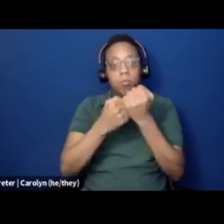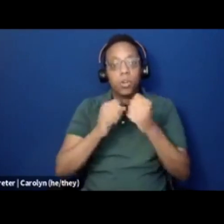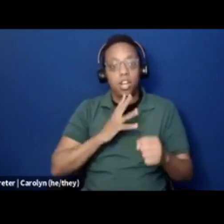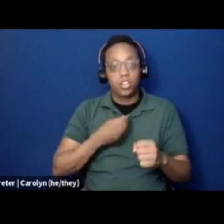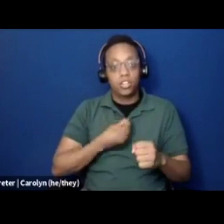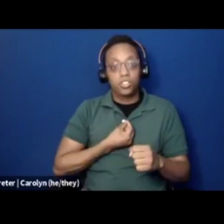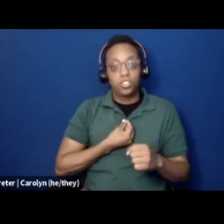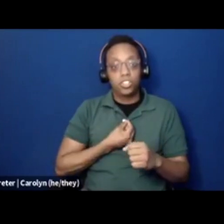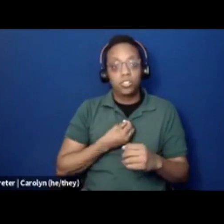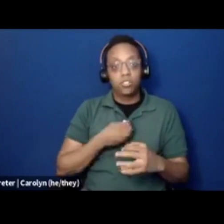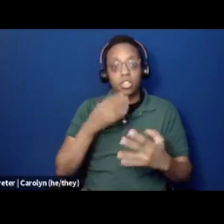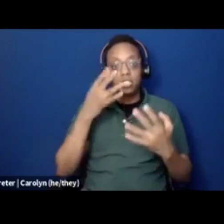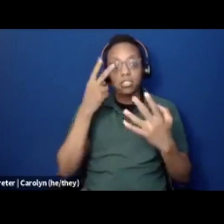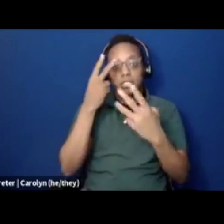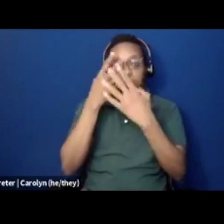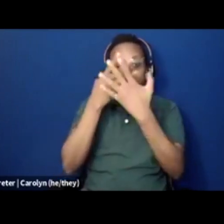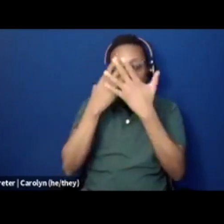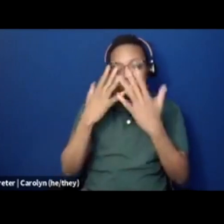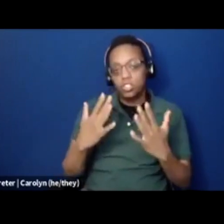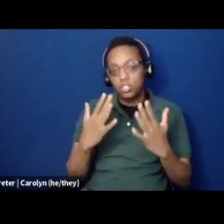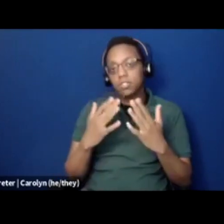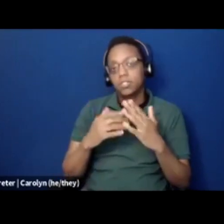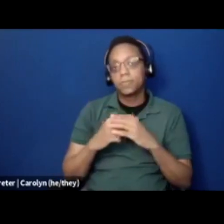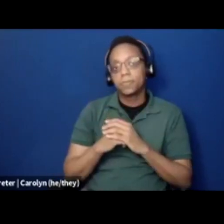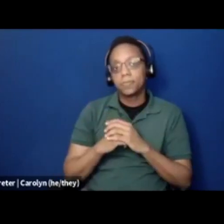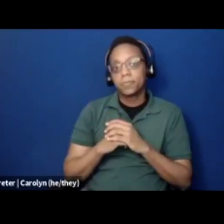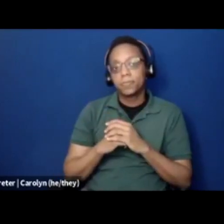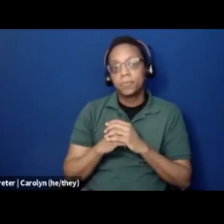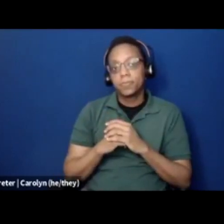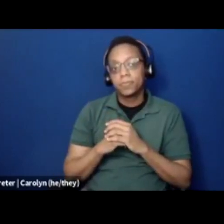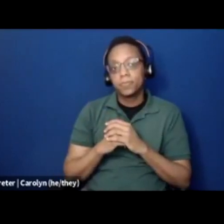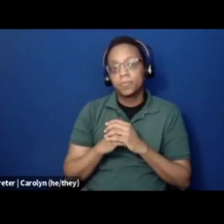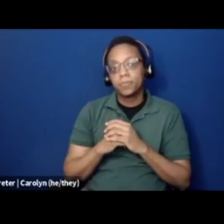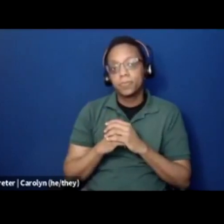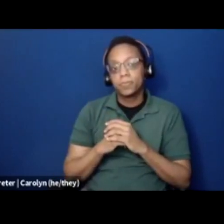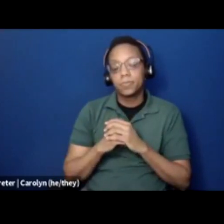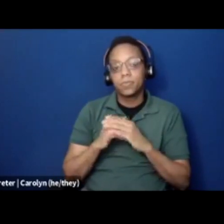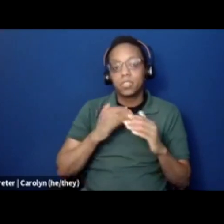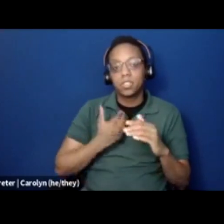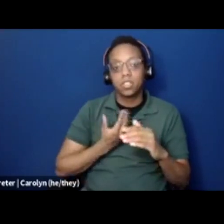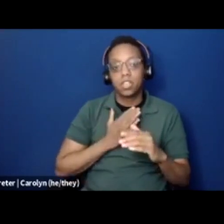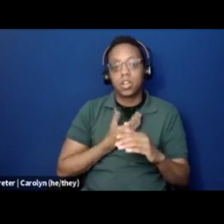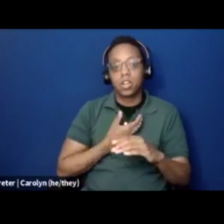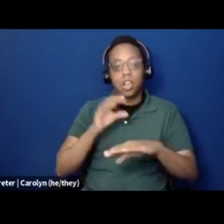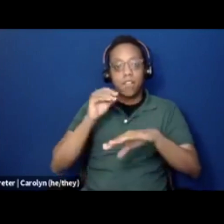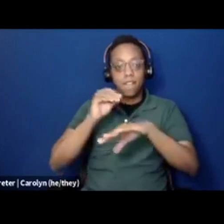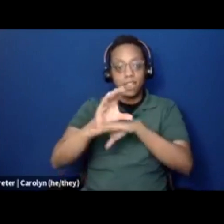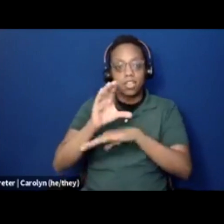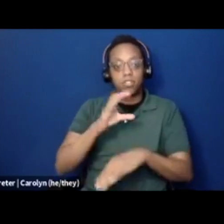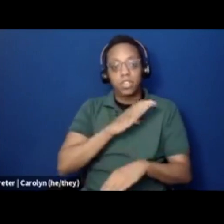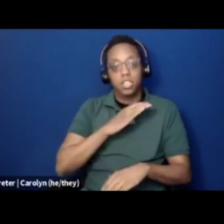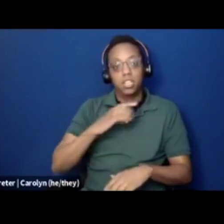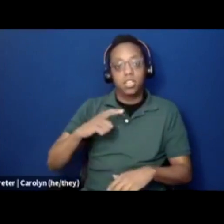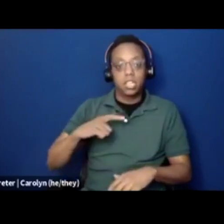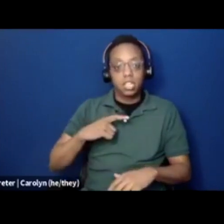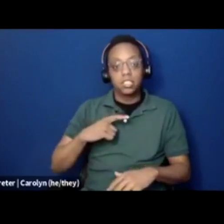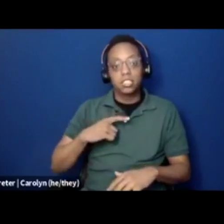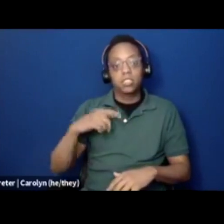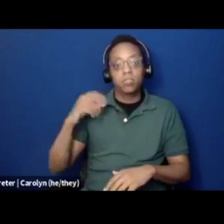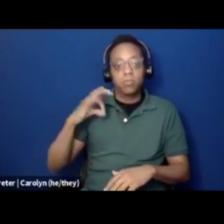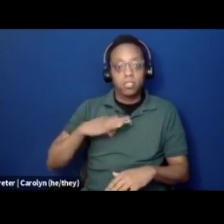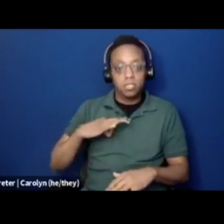various lanes, through our advisory council of Pittsburgh, through the Allegheny